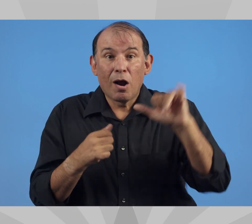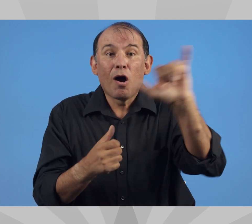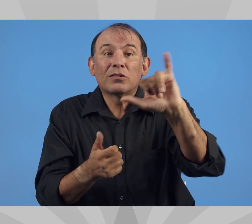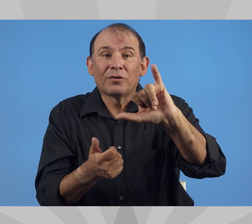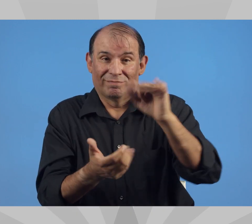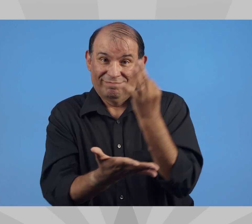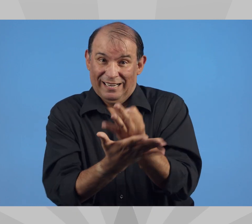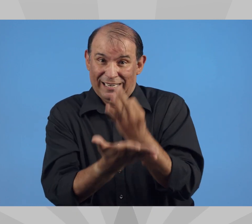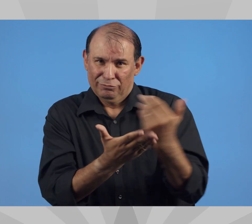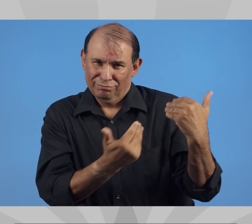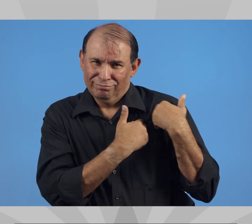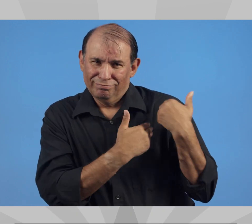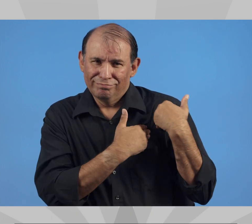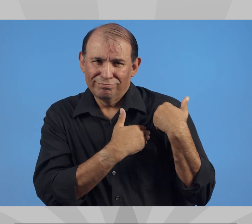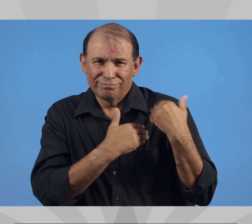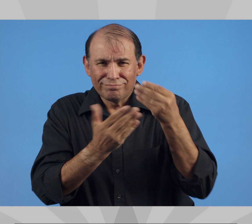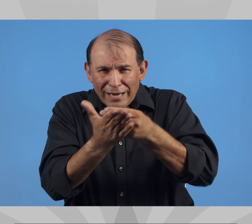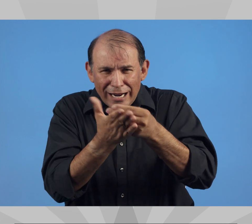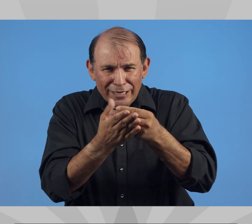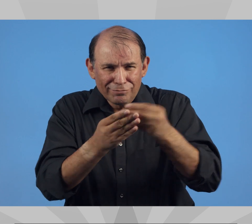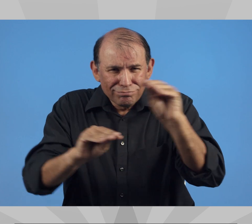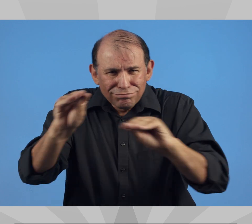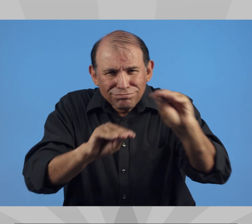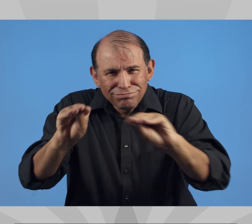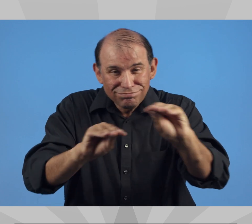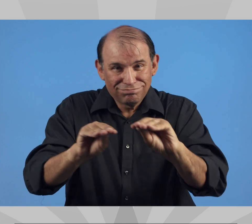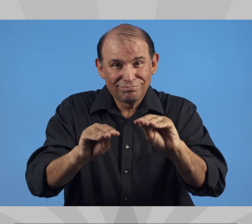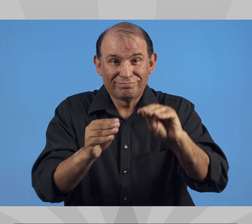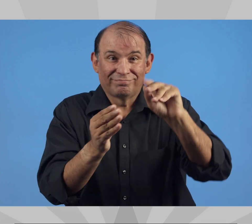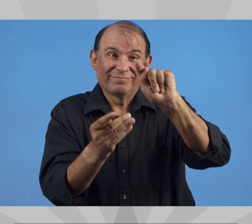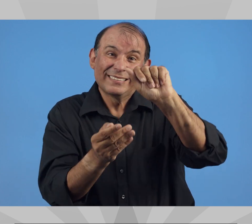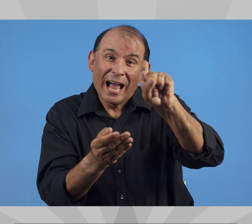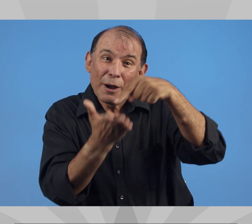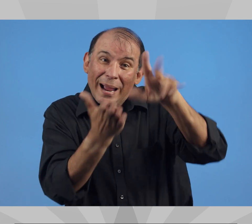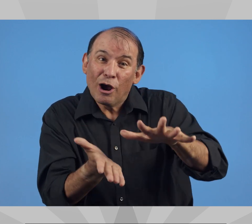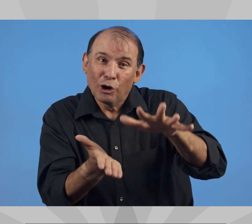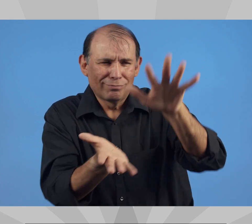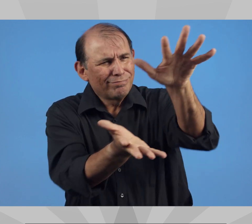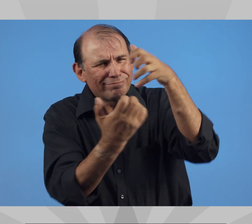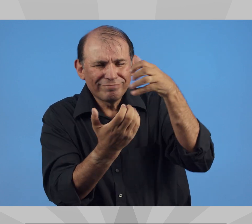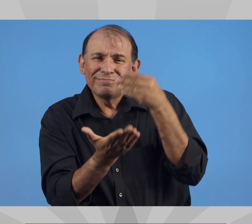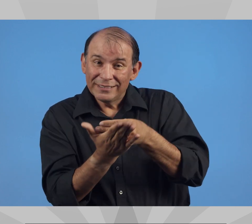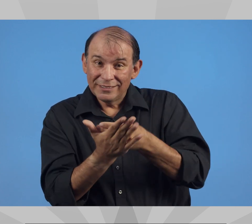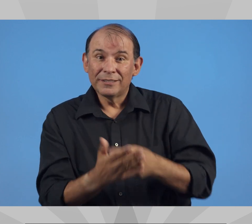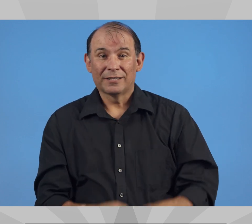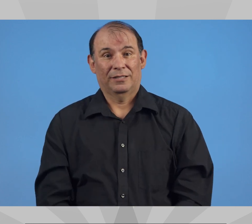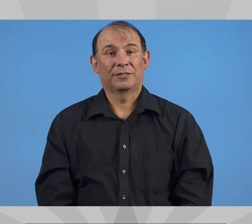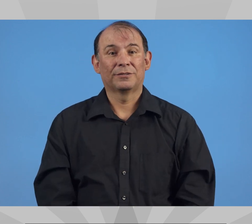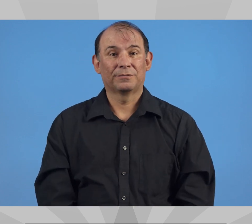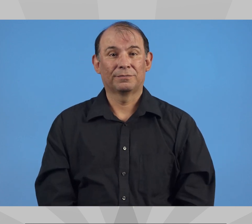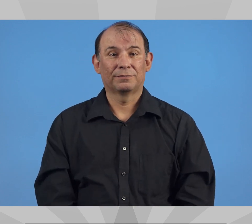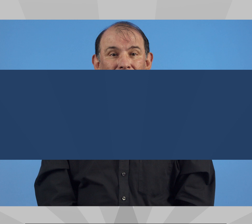dignity. Fiscal responsibility, balanced budgets, and returning money